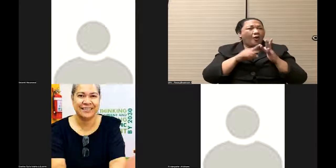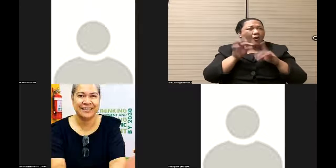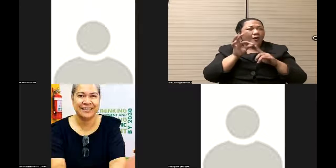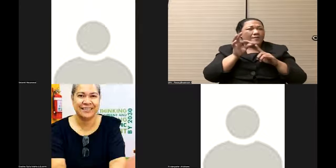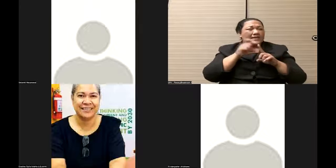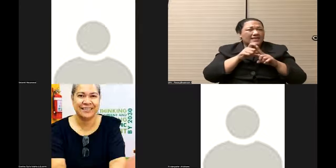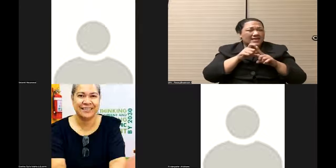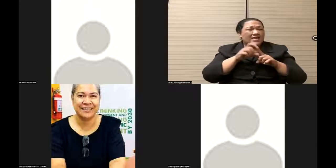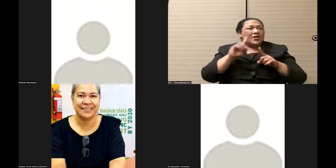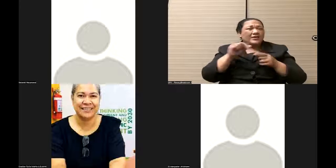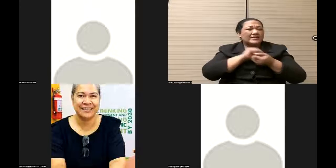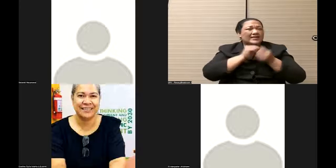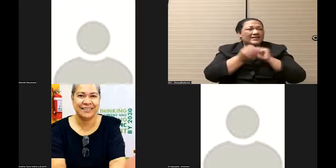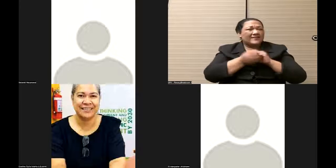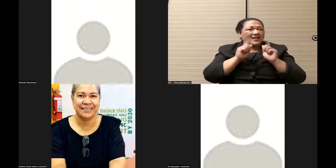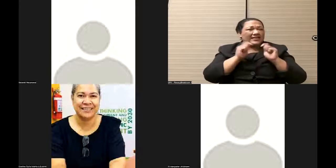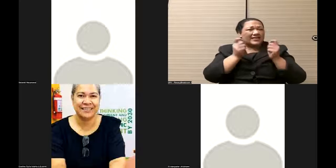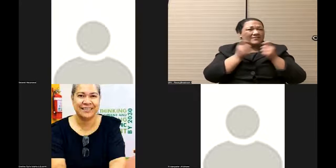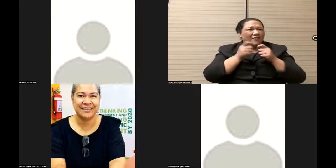along, recording back, and